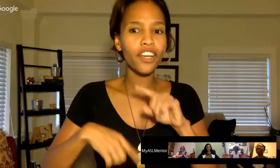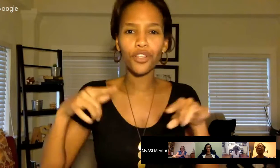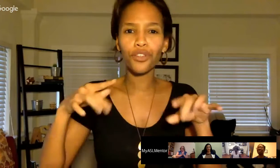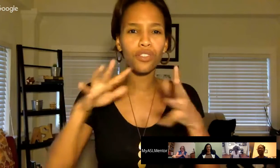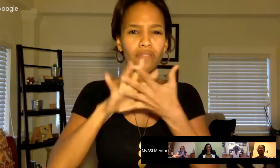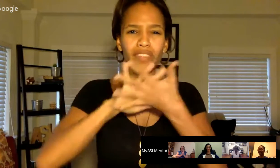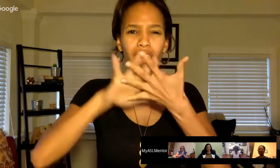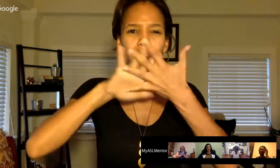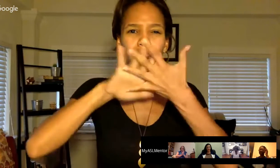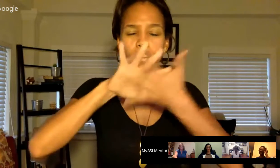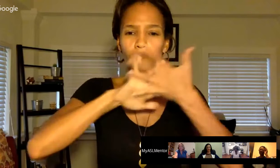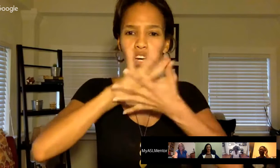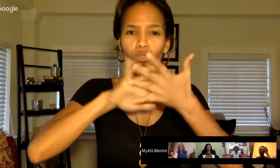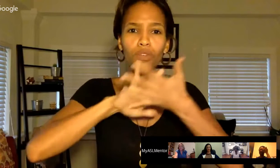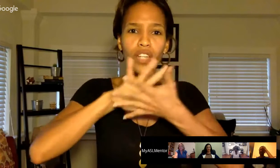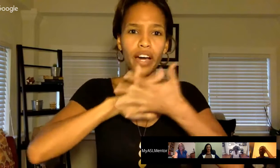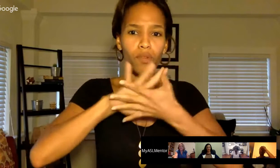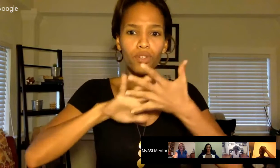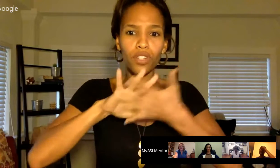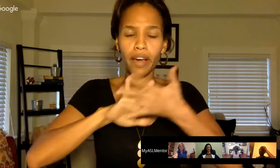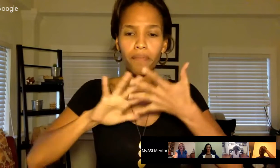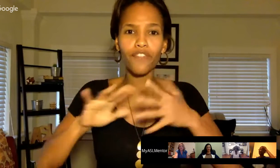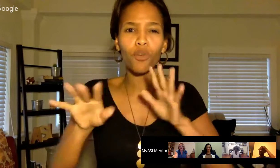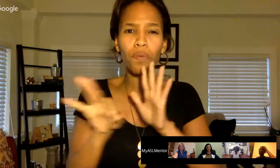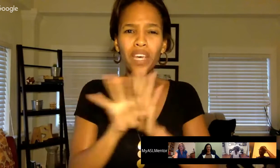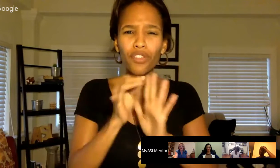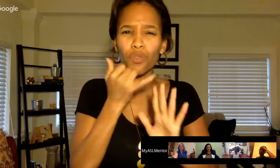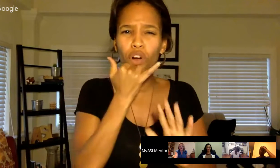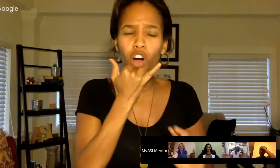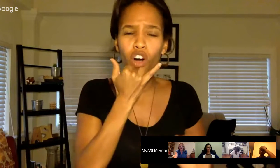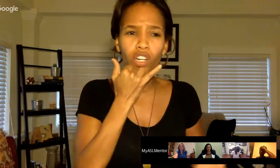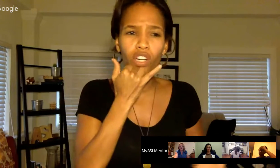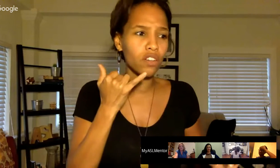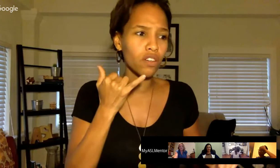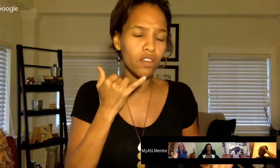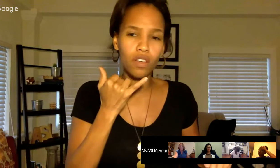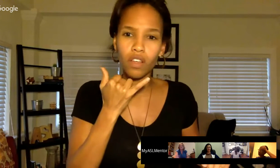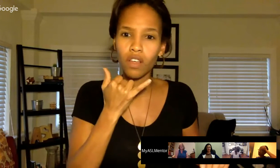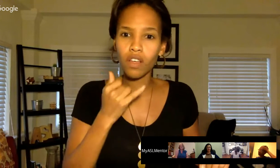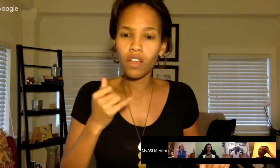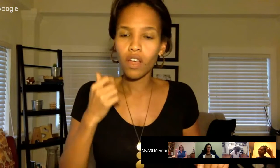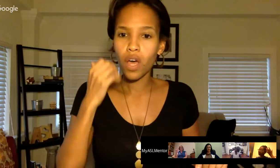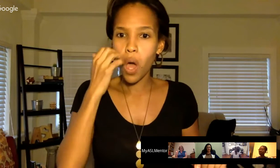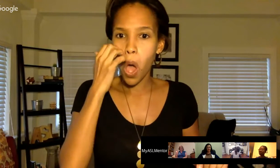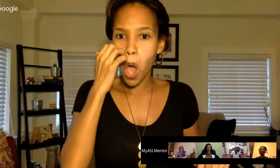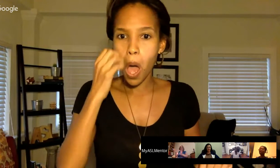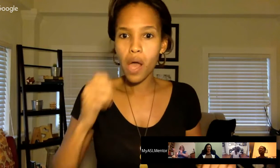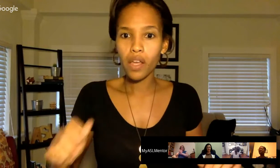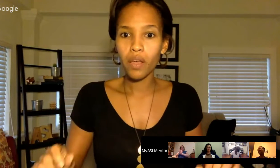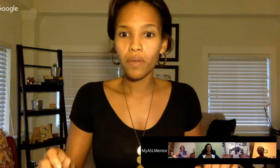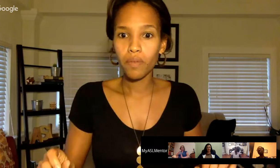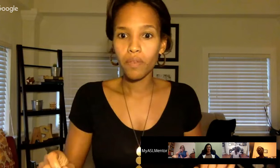Can't hear you. There's this going on. One more time. If you pick the wrong...